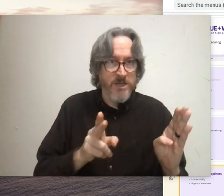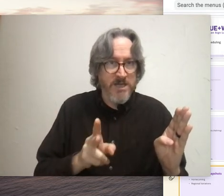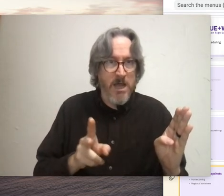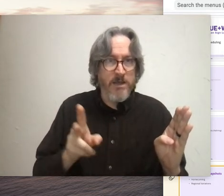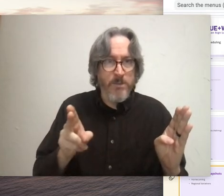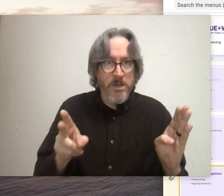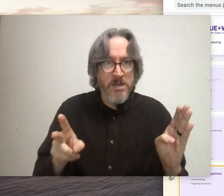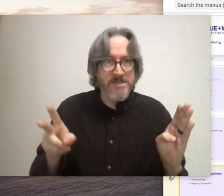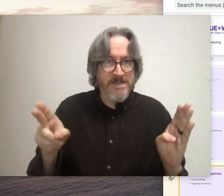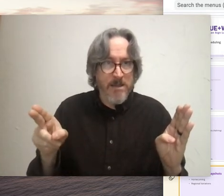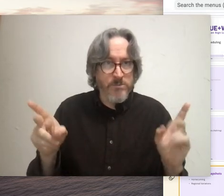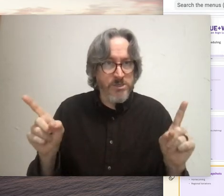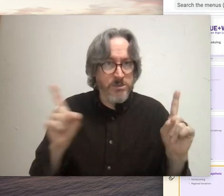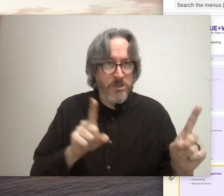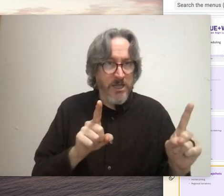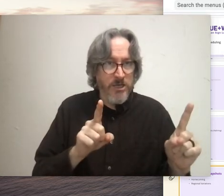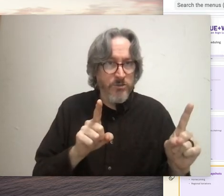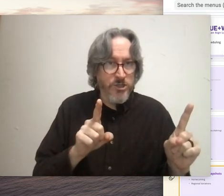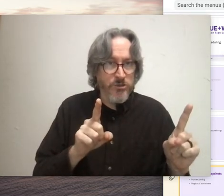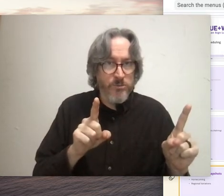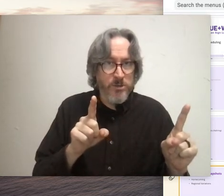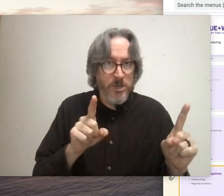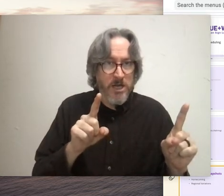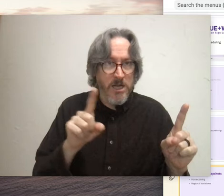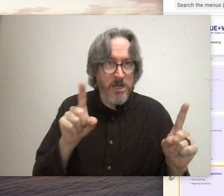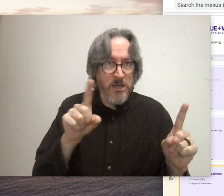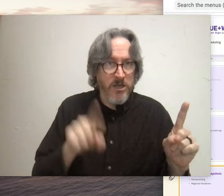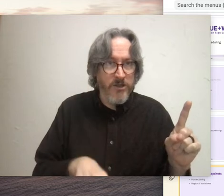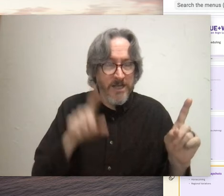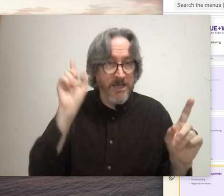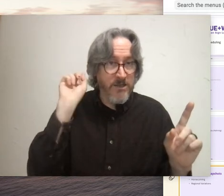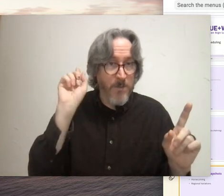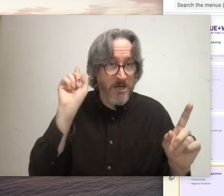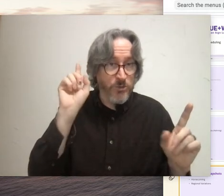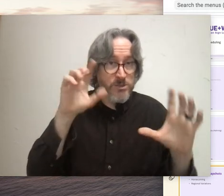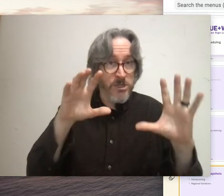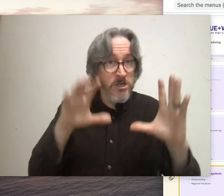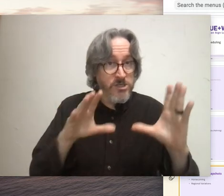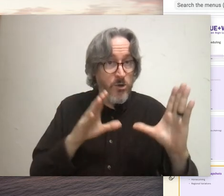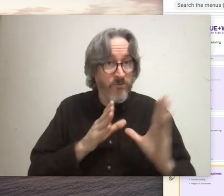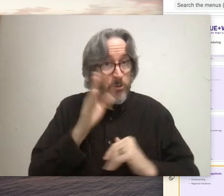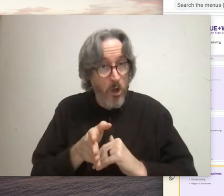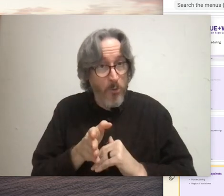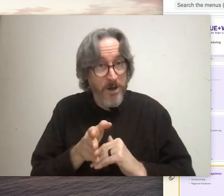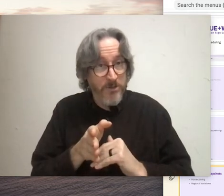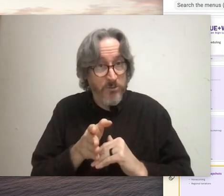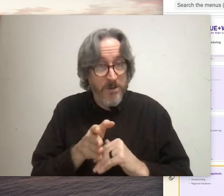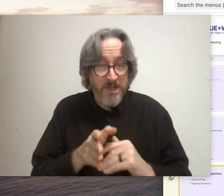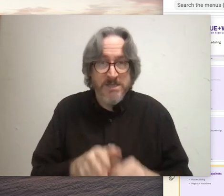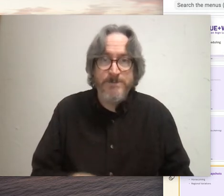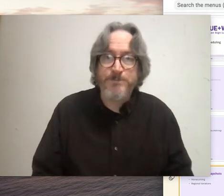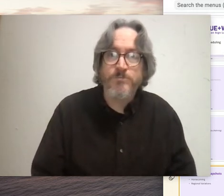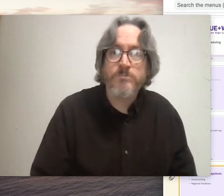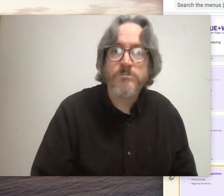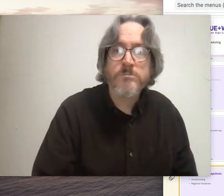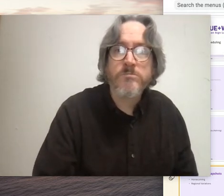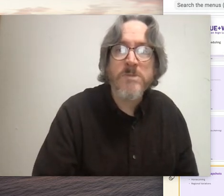to do the time stamps in YouTube in the link in the modules. So hopefully it will open up at the right